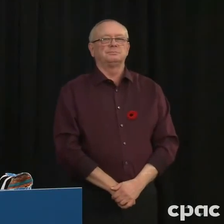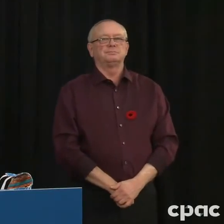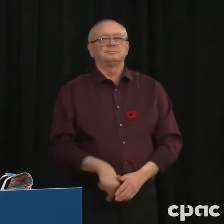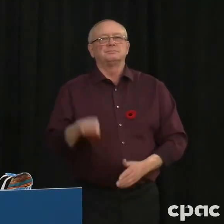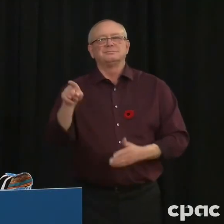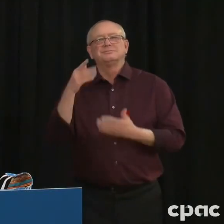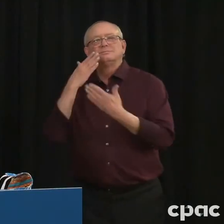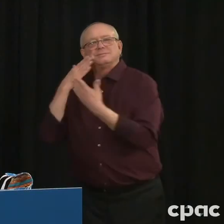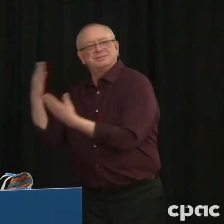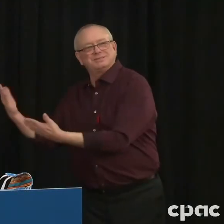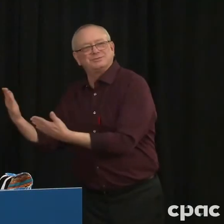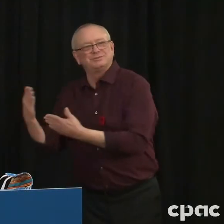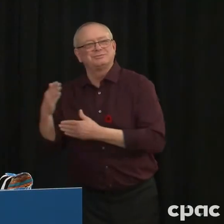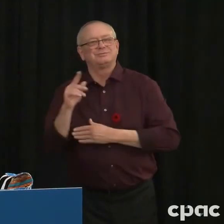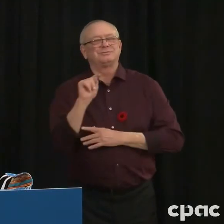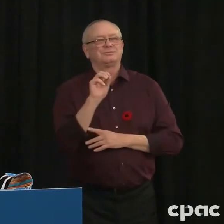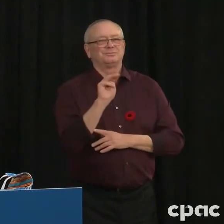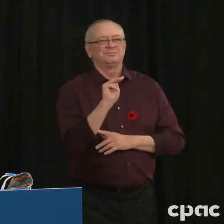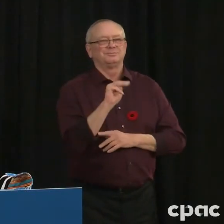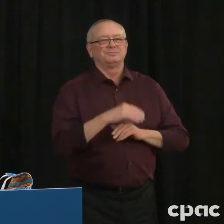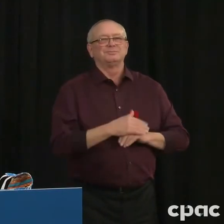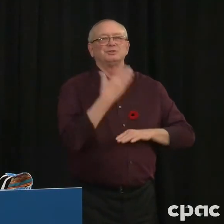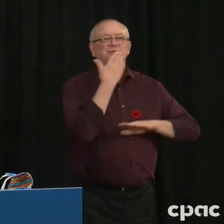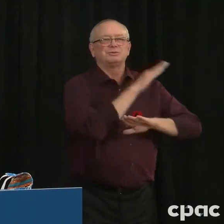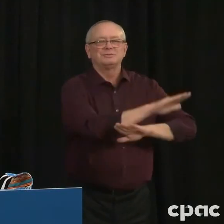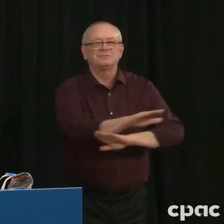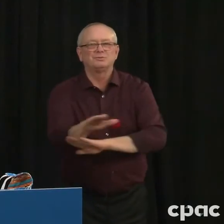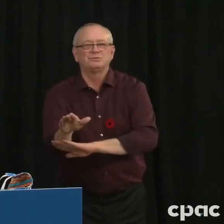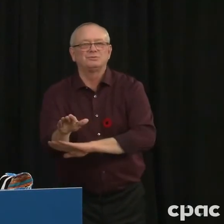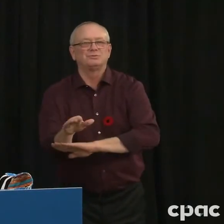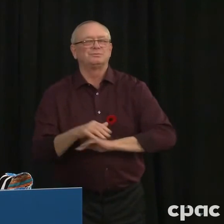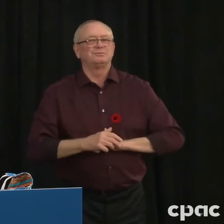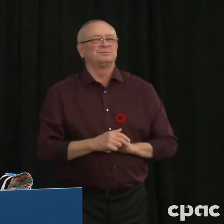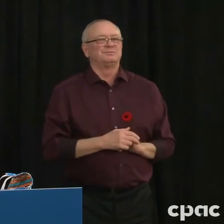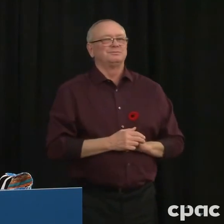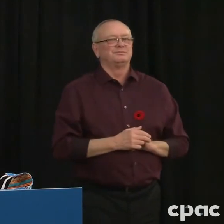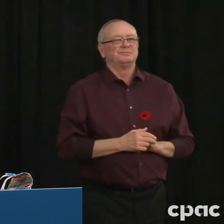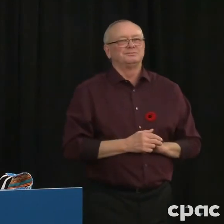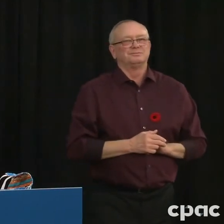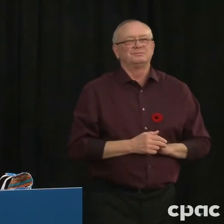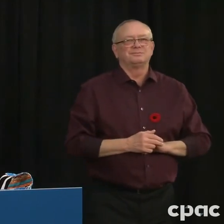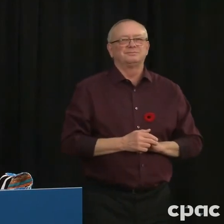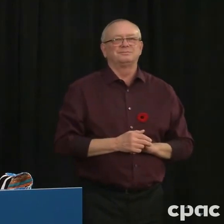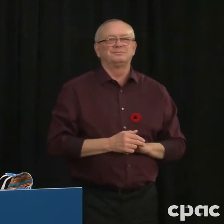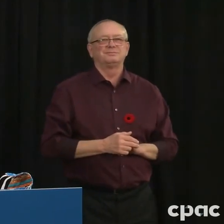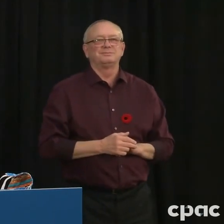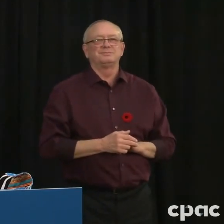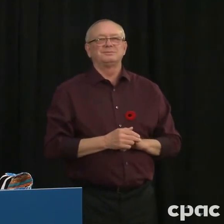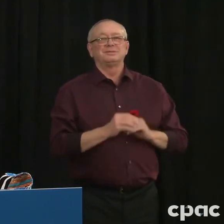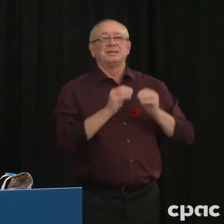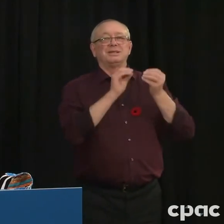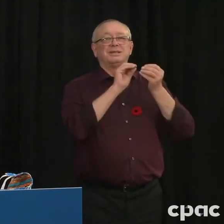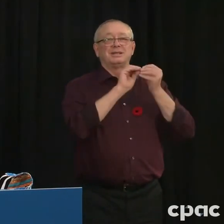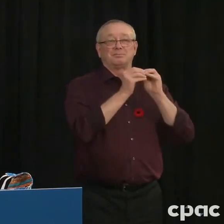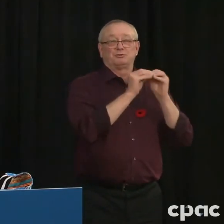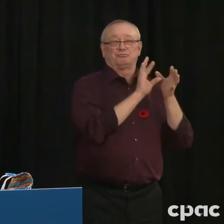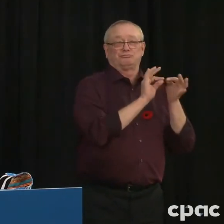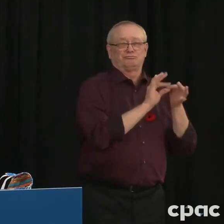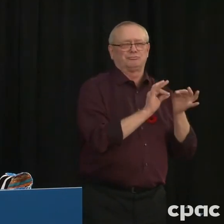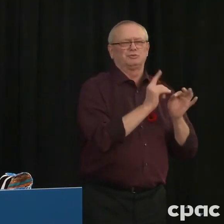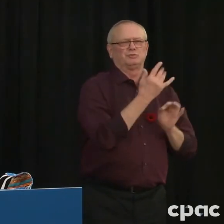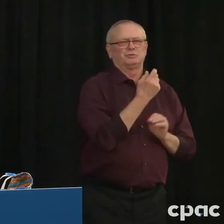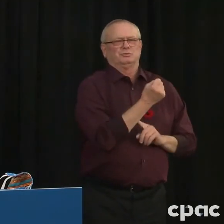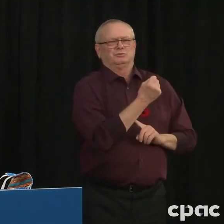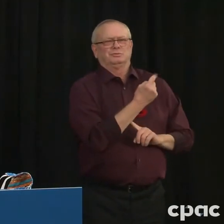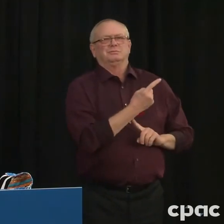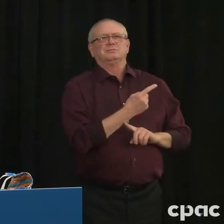Thank you, Tom, and good afternoon, everyone. Before we begin, I want to update you on the technical